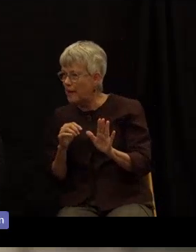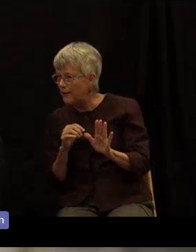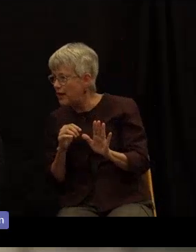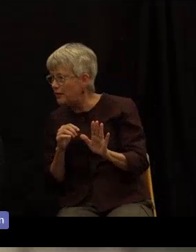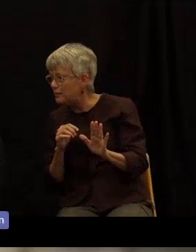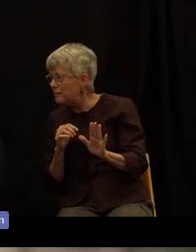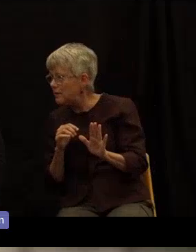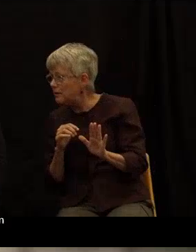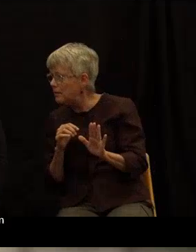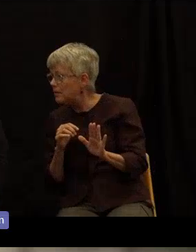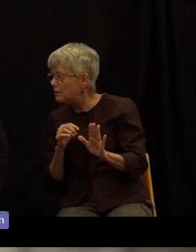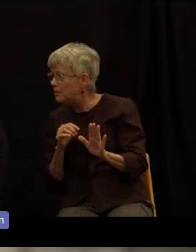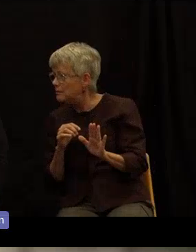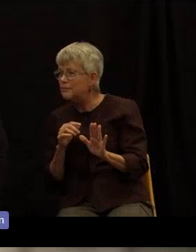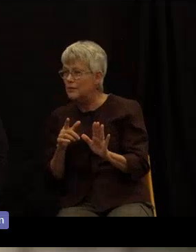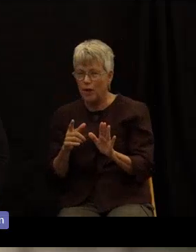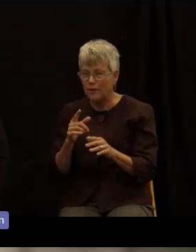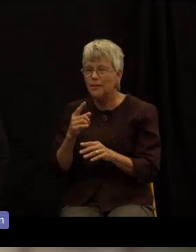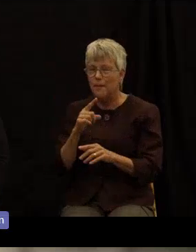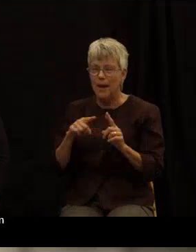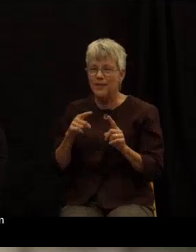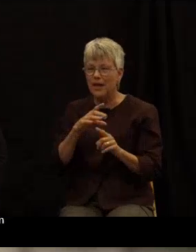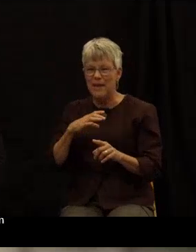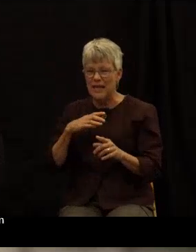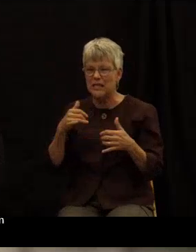What about every day? Okay.